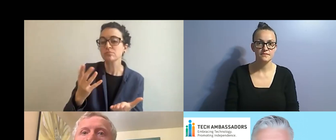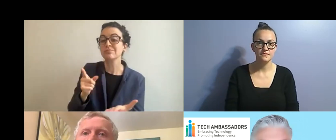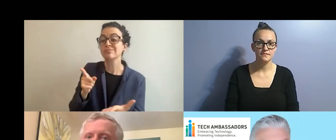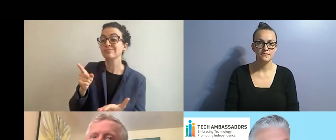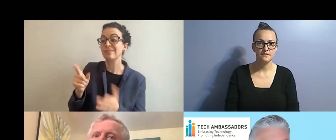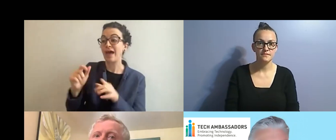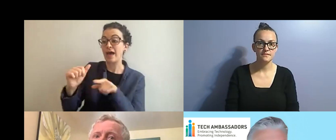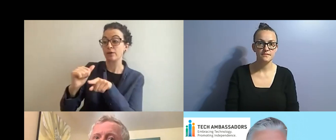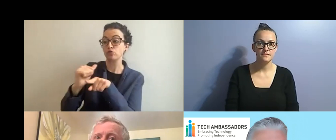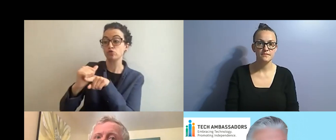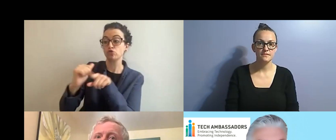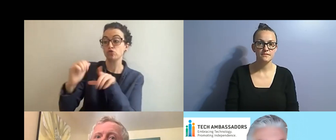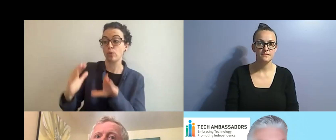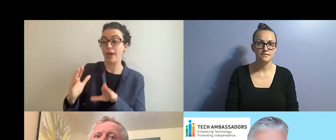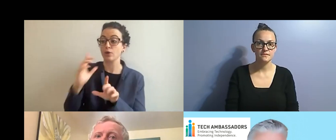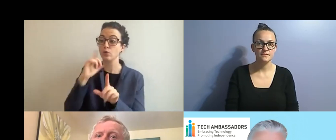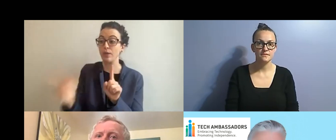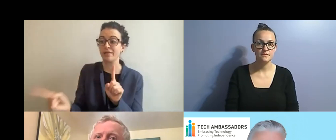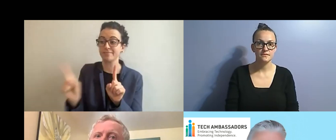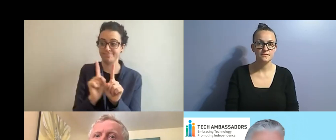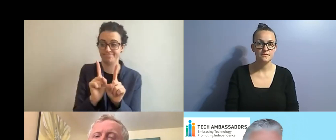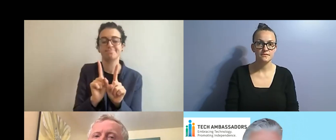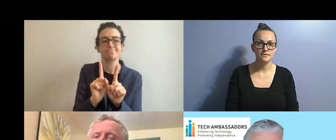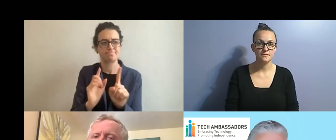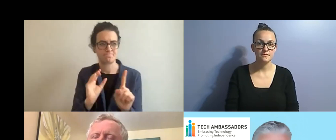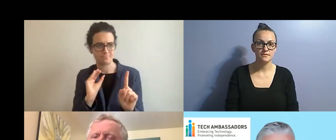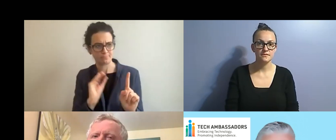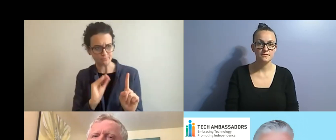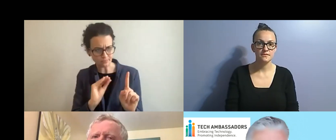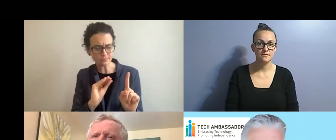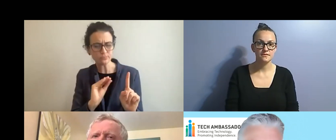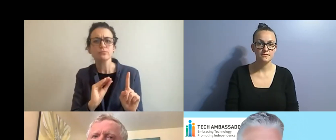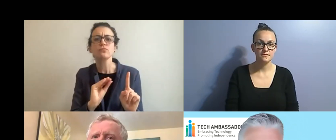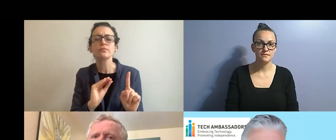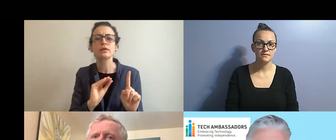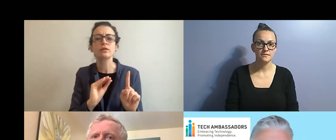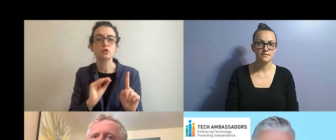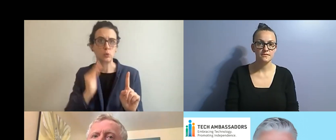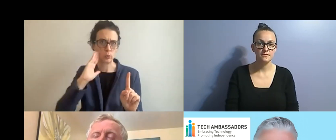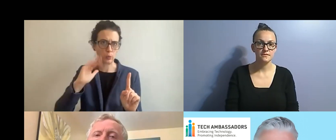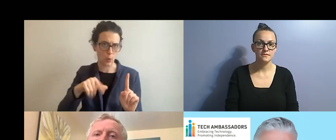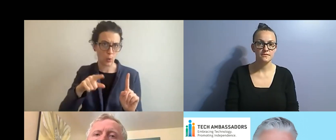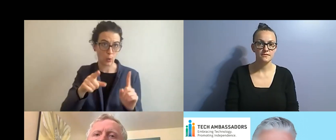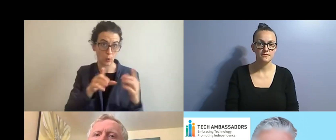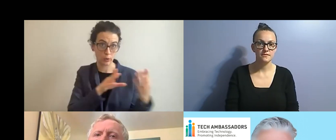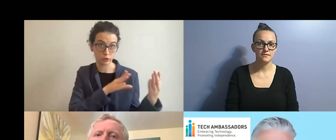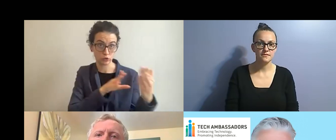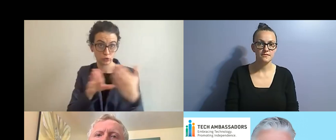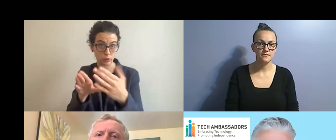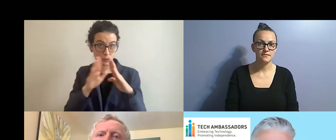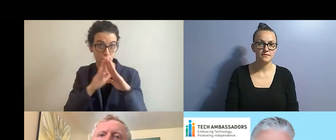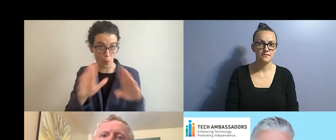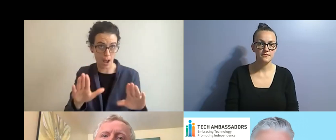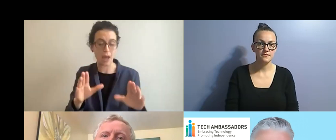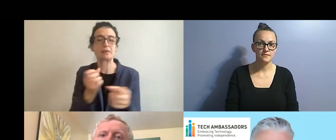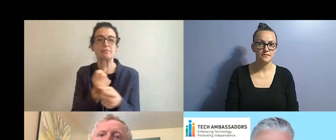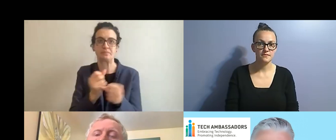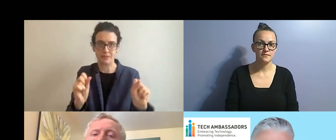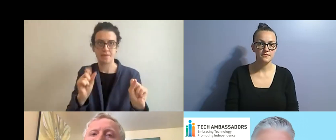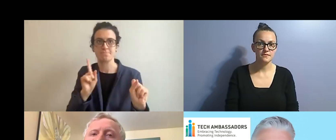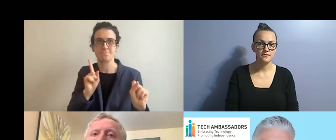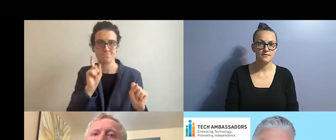you how to tell when to be able to cross safely. You can either feel the